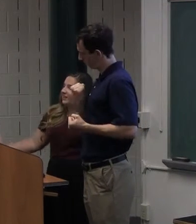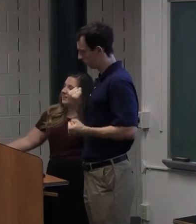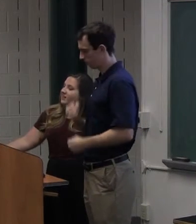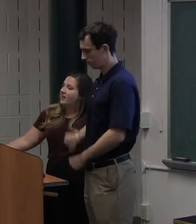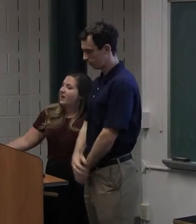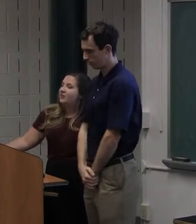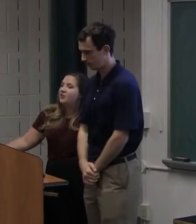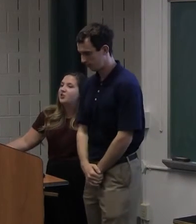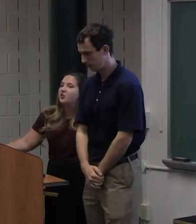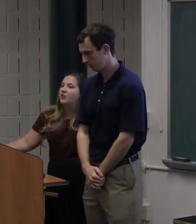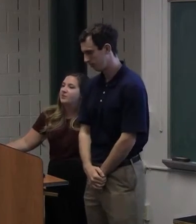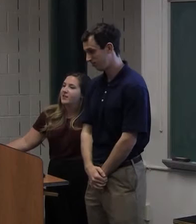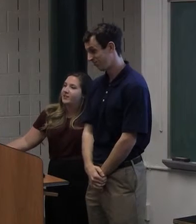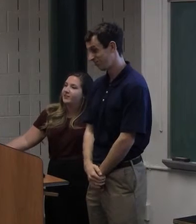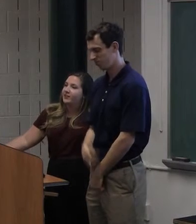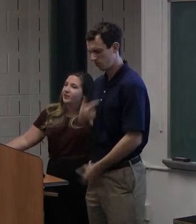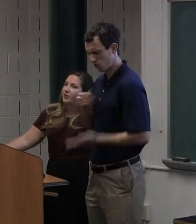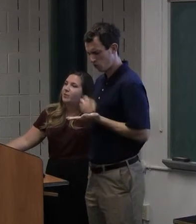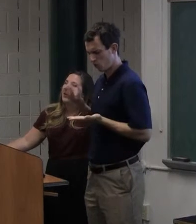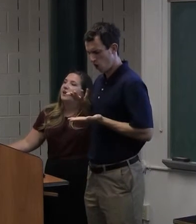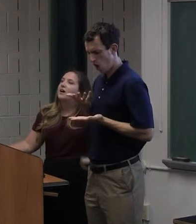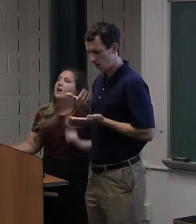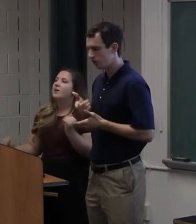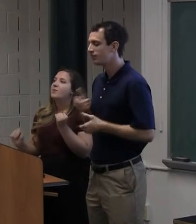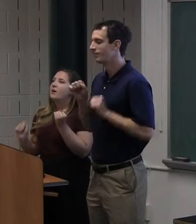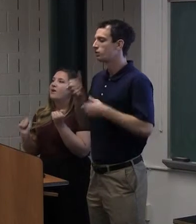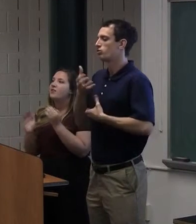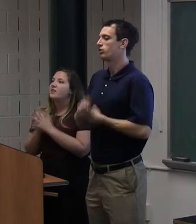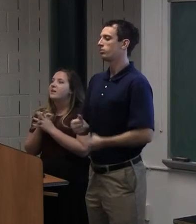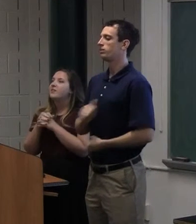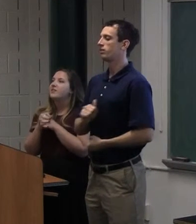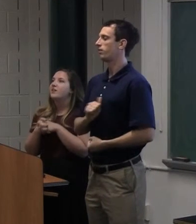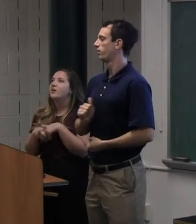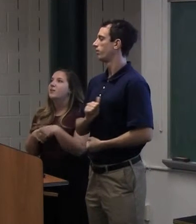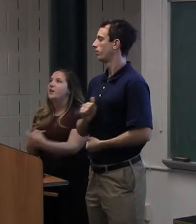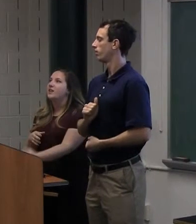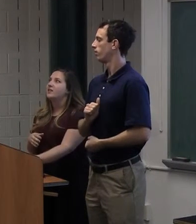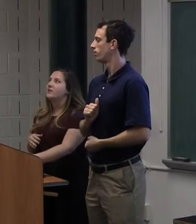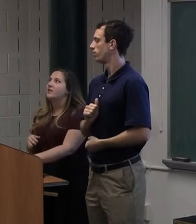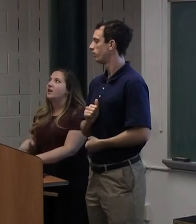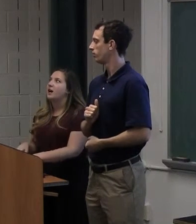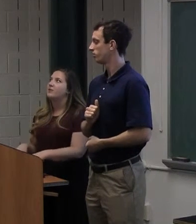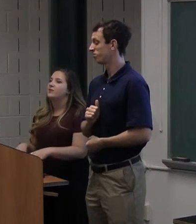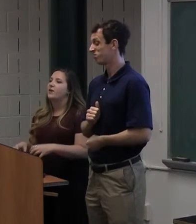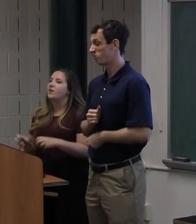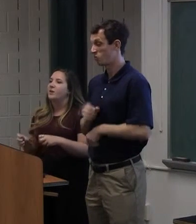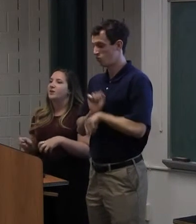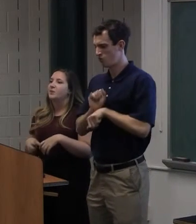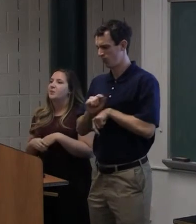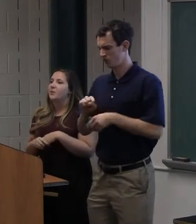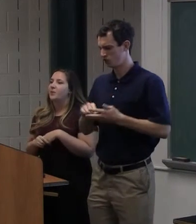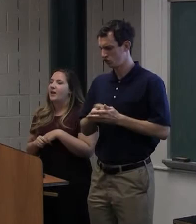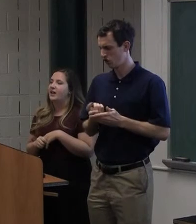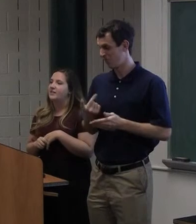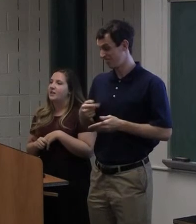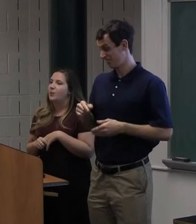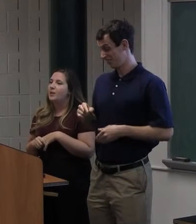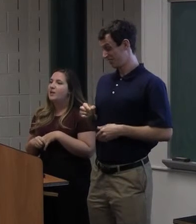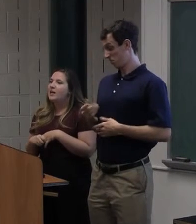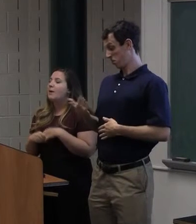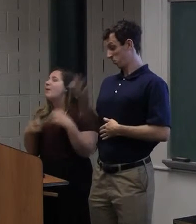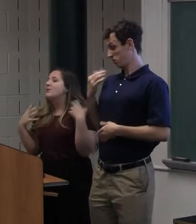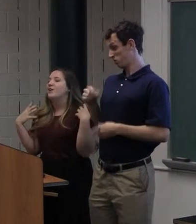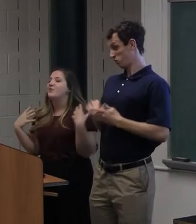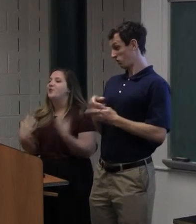What did I learn? I learned to trust myself a little bit more. On the assignments I started at the beginning of the semester, I was very weary to put my hands